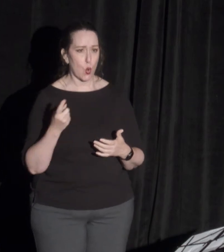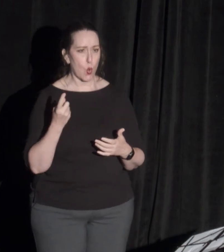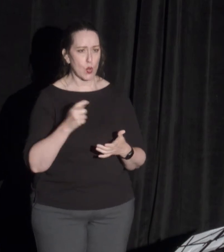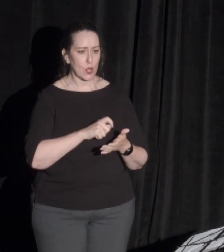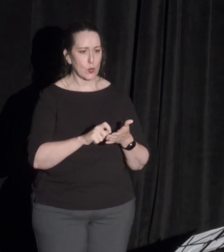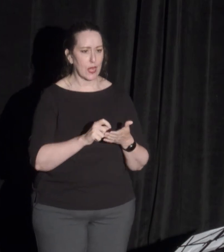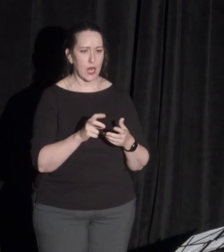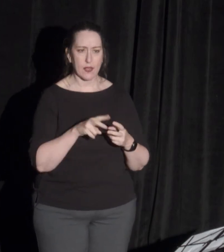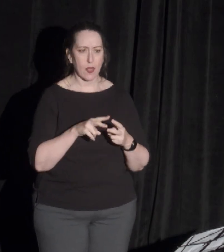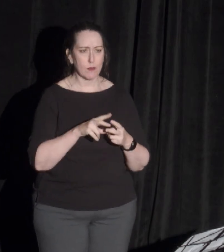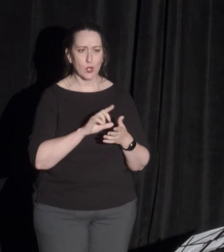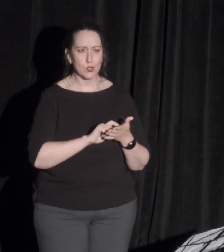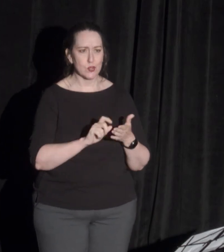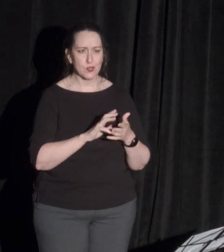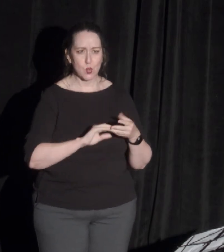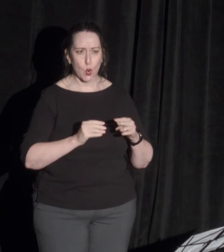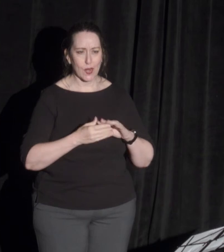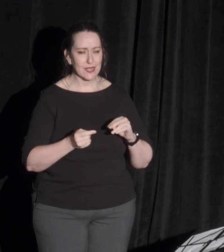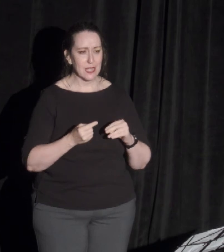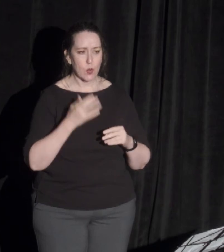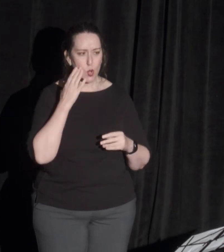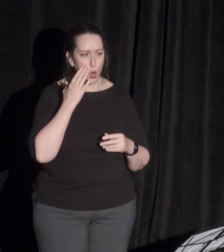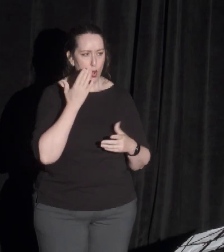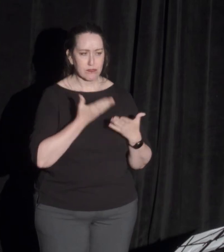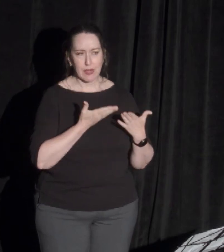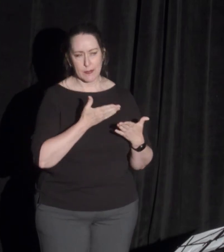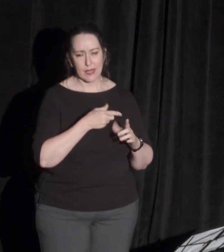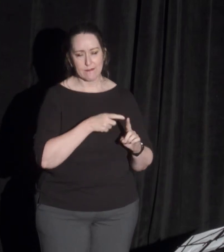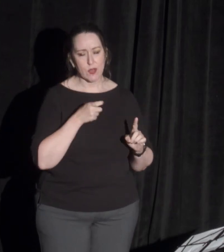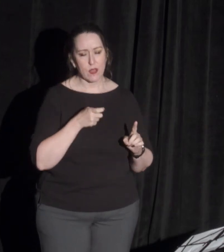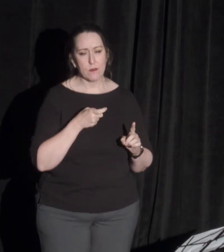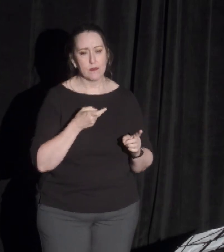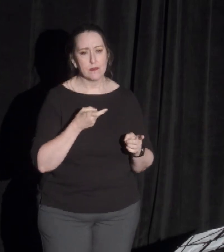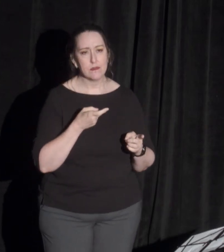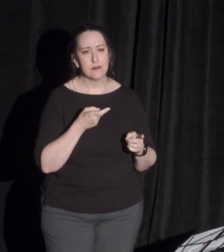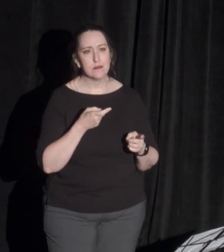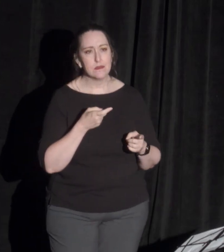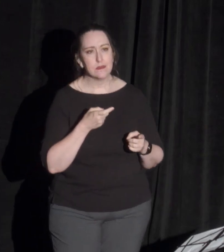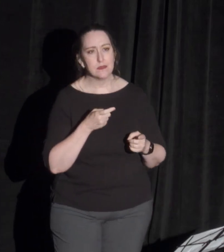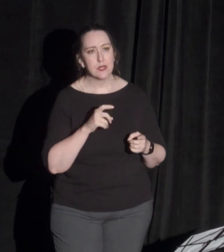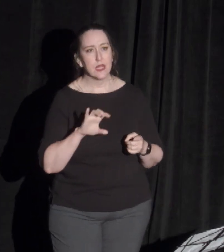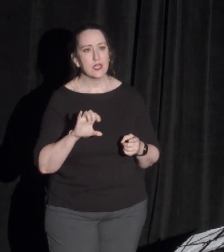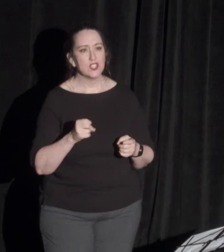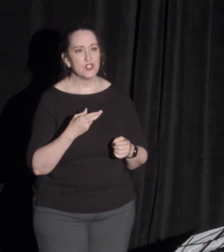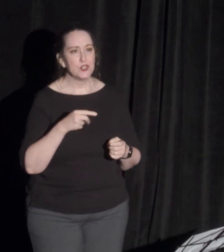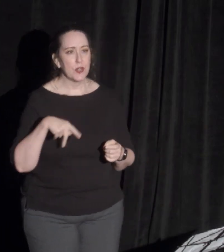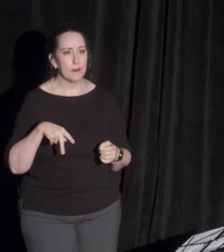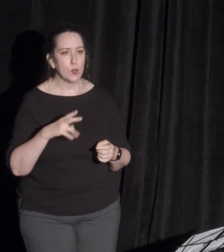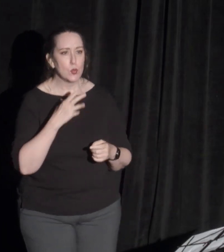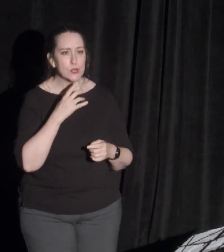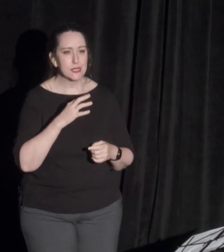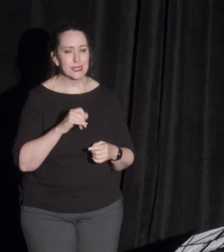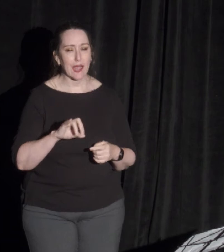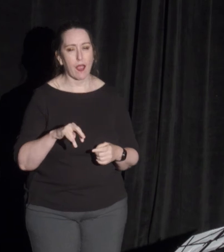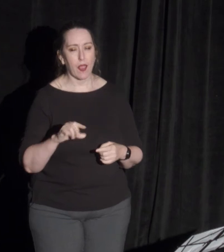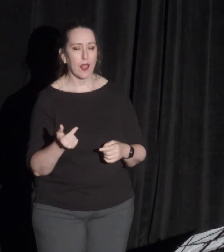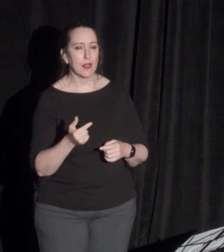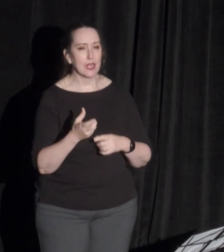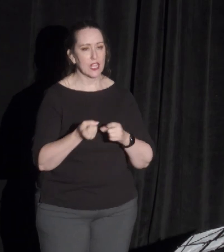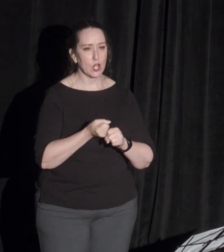of stories. He would have known her probably from The Ship Who Sang, because that had come out in FNSF the year before, and he's had a subscription